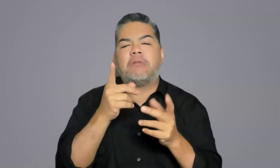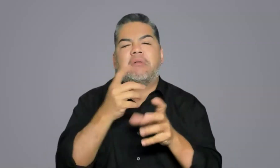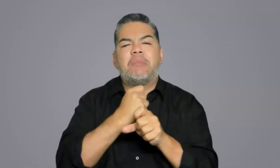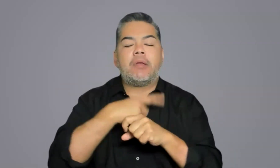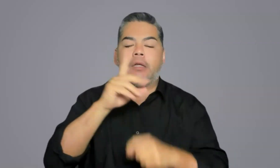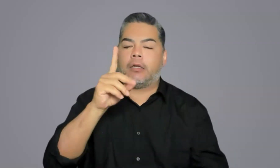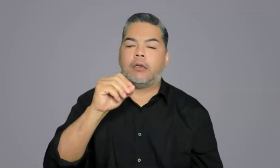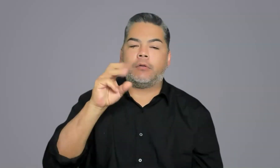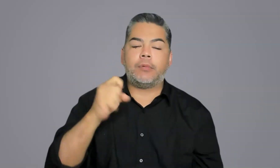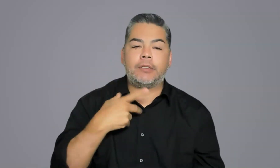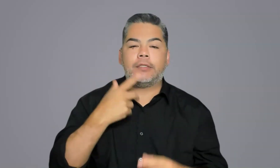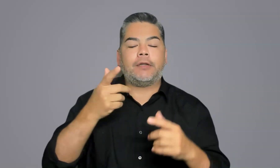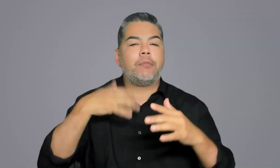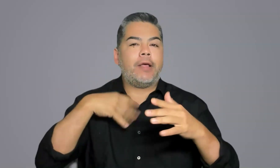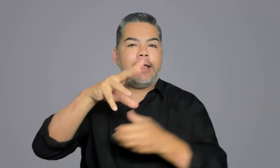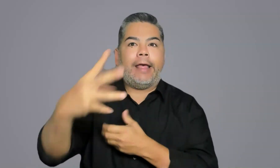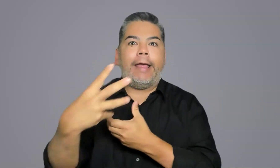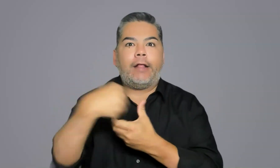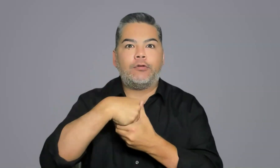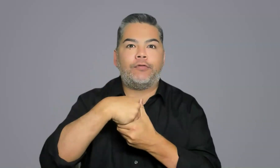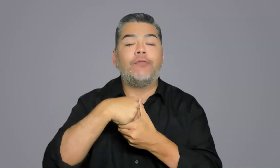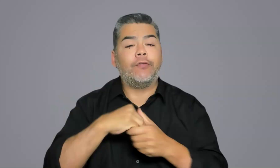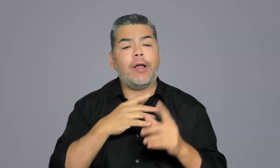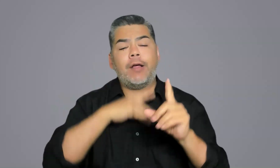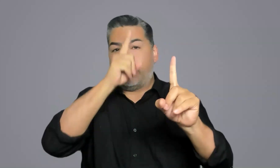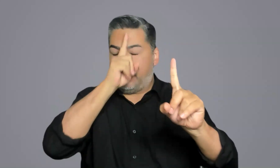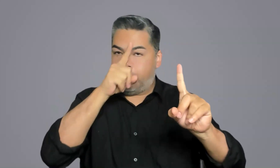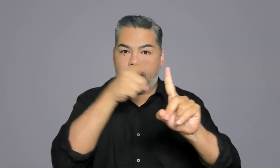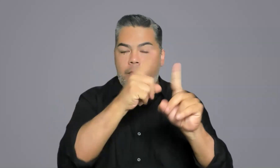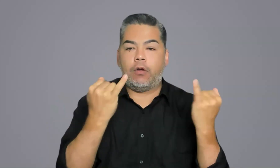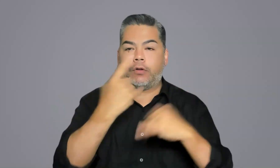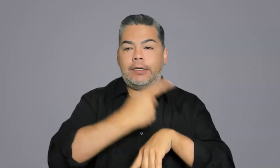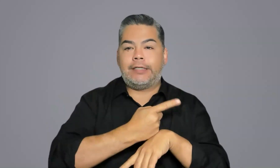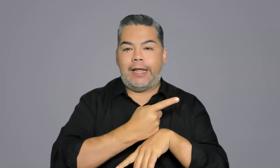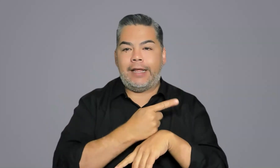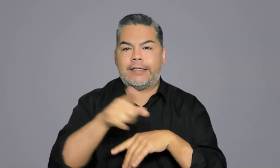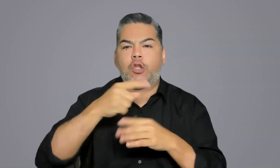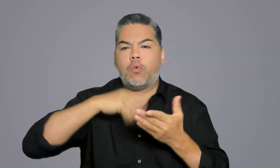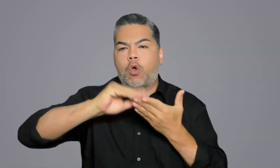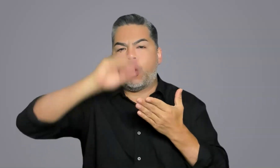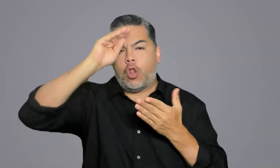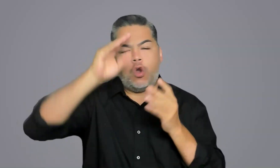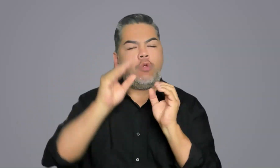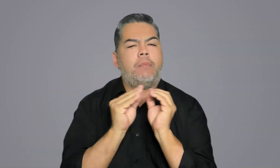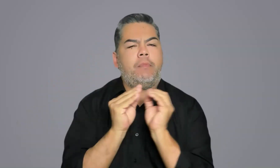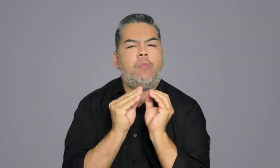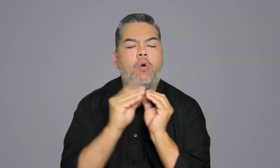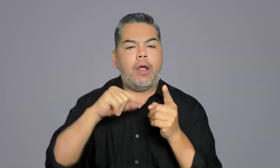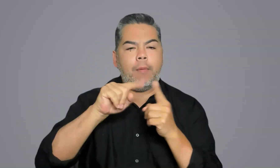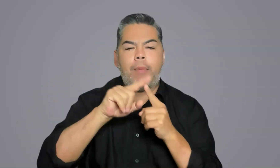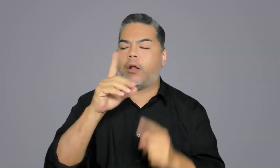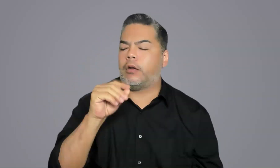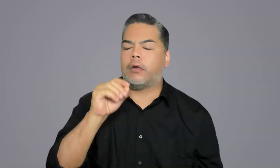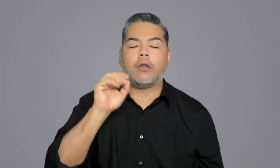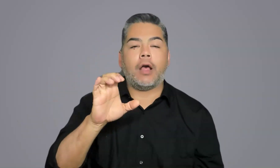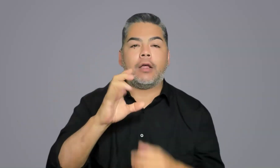Inclusive. My aim today is that you will leave the session feeling like you know a little bit more about document accessibility and how you can make sure what you're